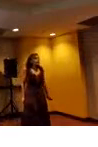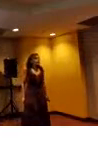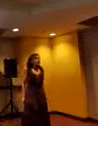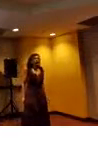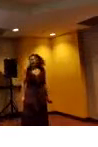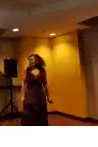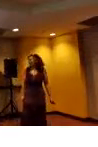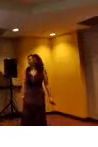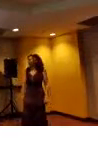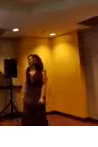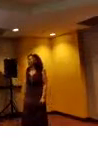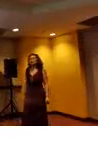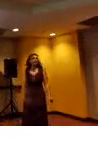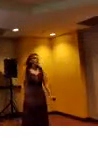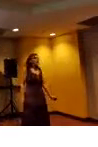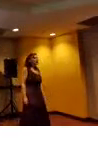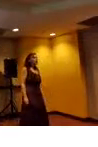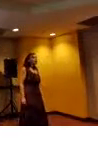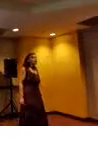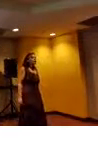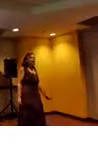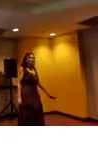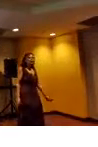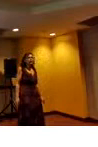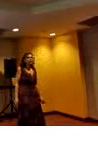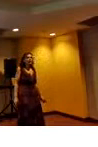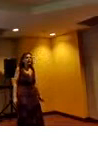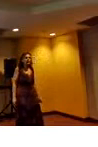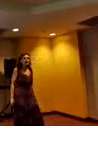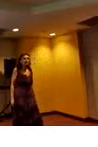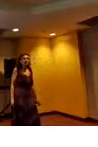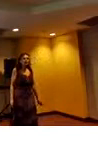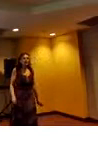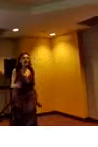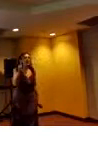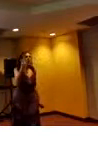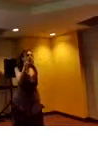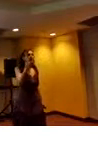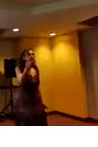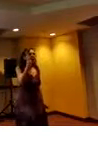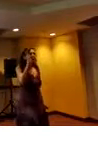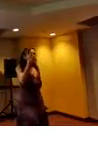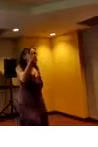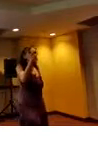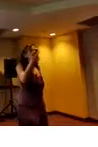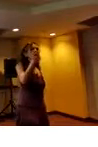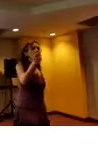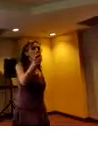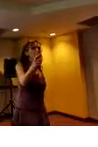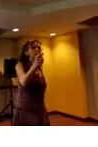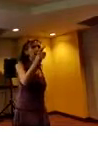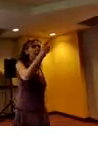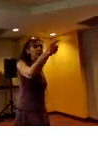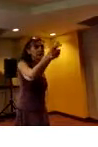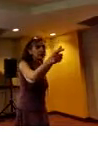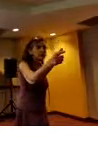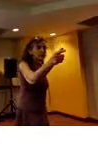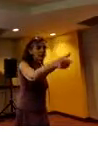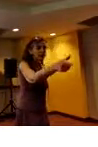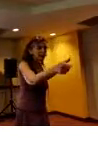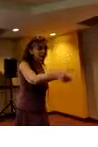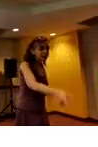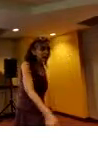Liberty and the freedom to make use of something. Liberty and freedom,